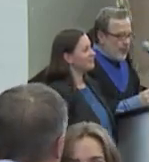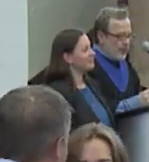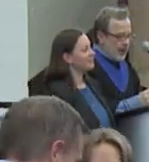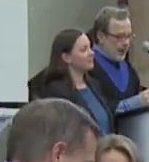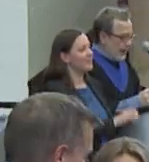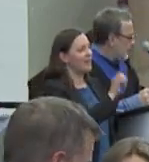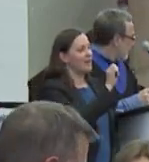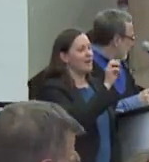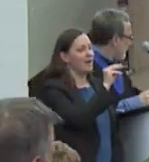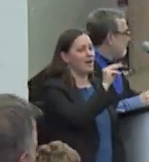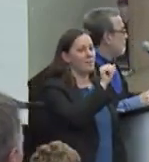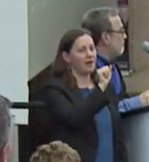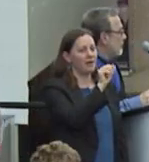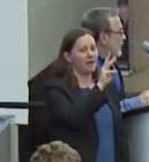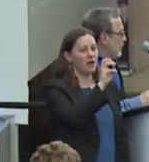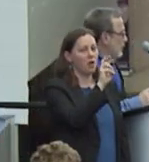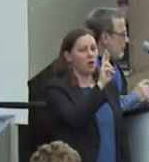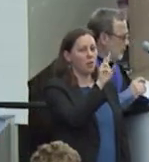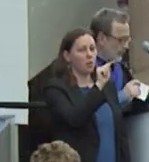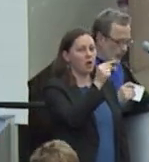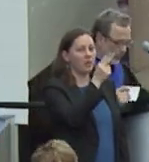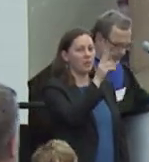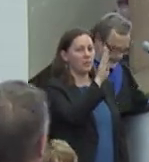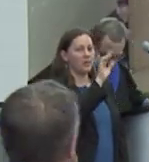Emma Weatherby.